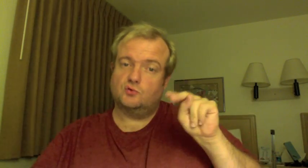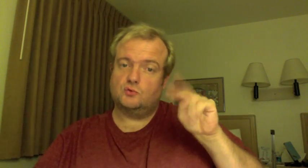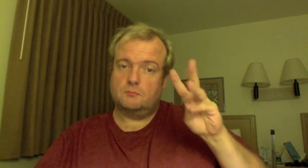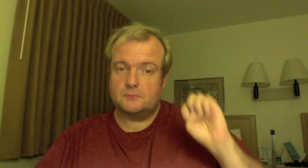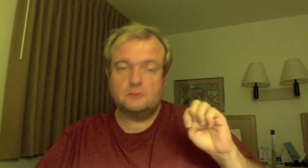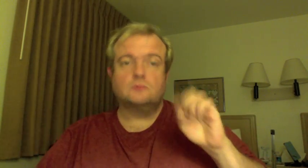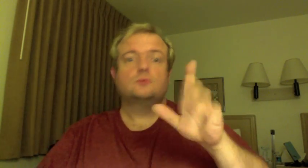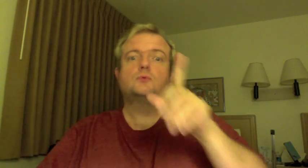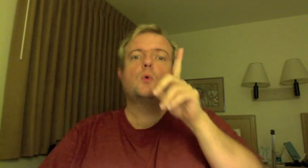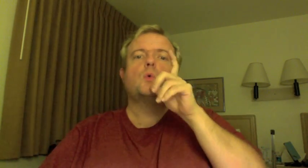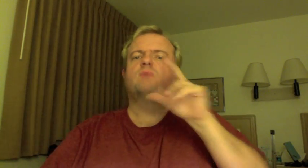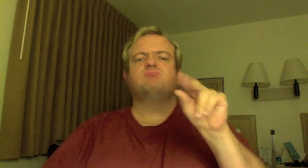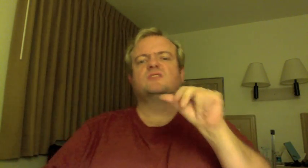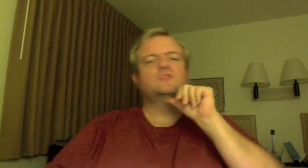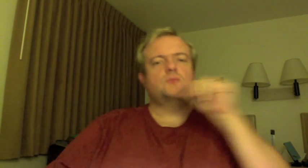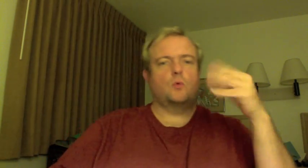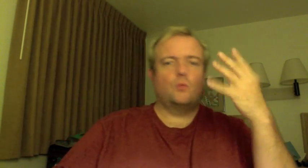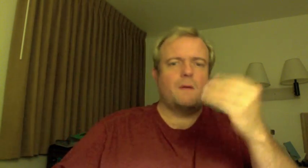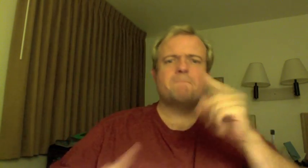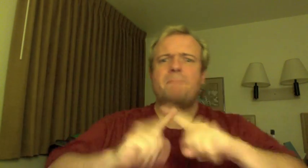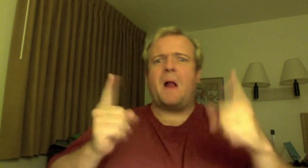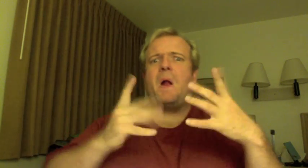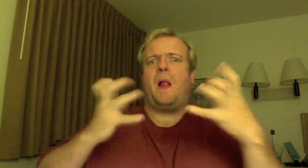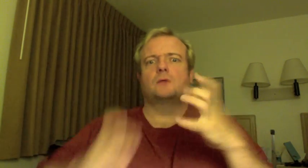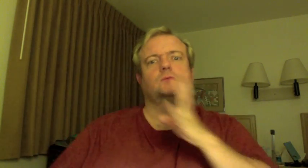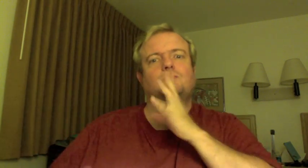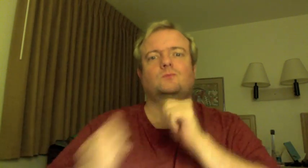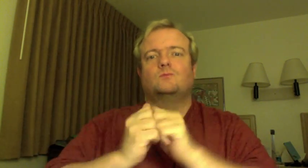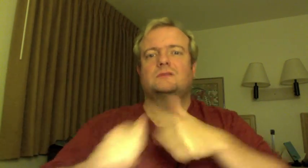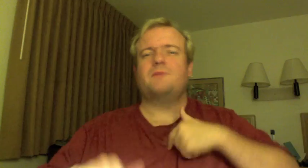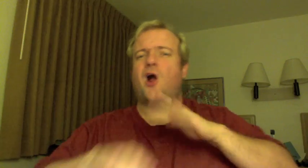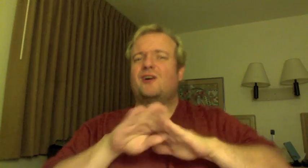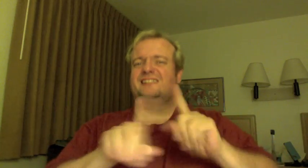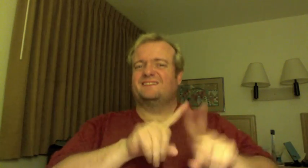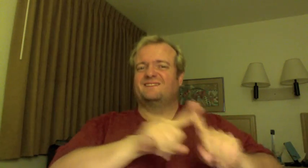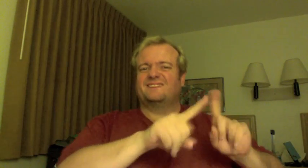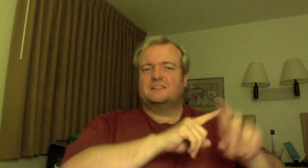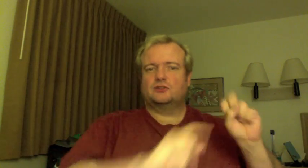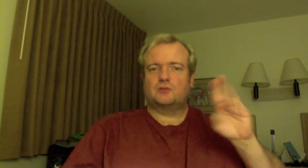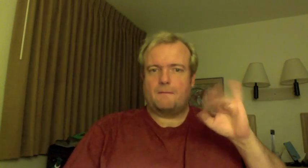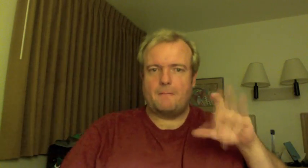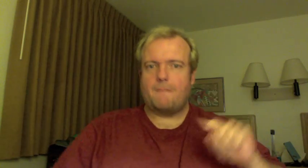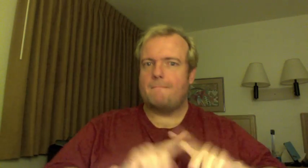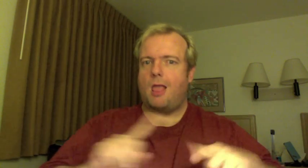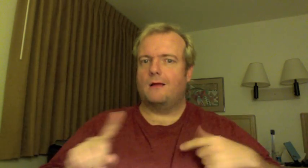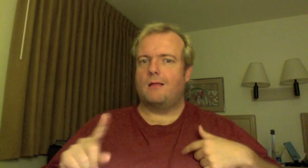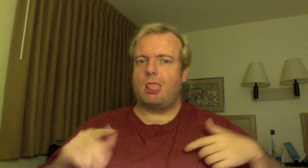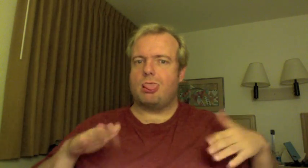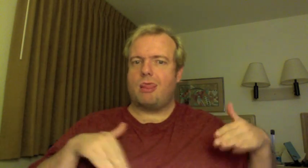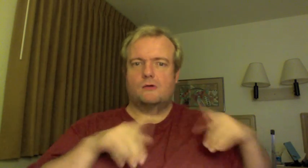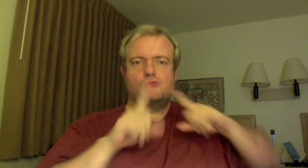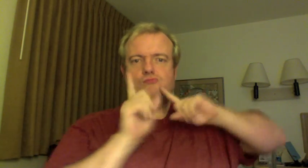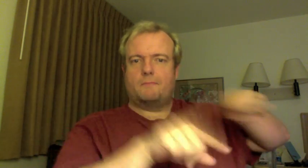It's a brilliant description. The impact that it has when you see it is one of very organized chaos. It's really rather delightful.